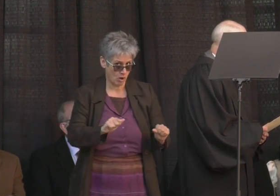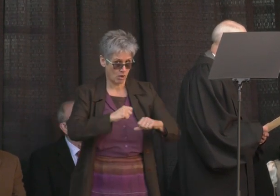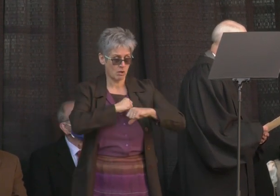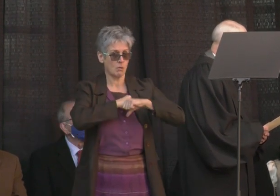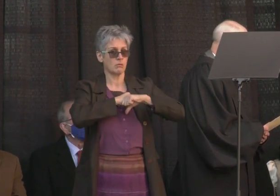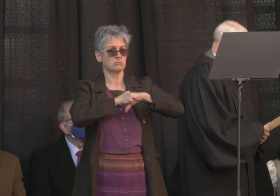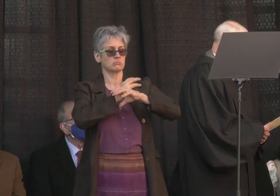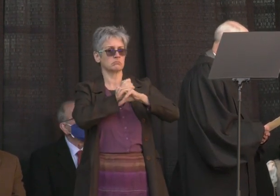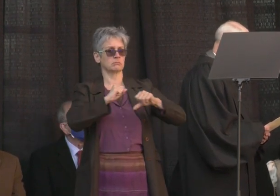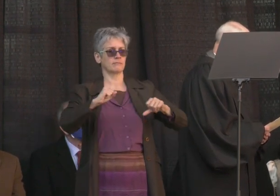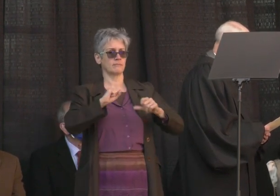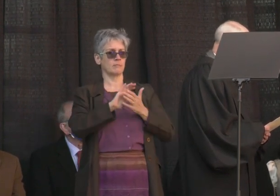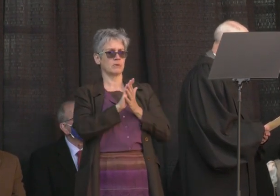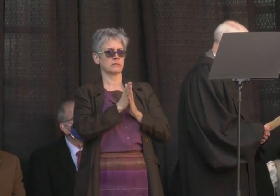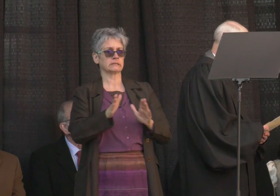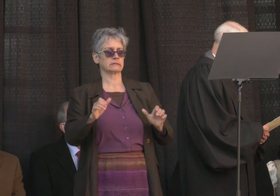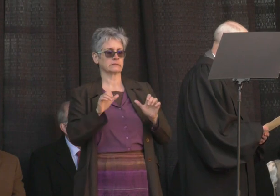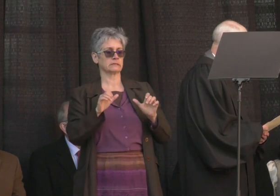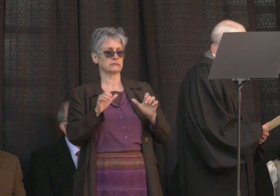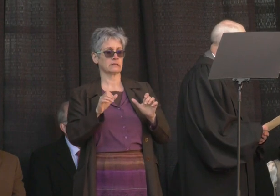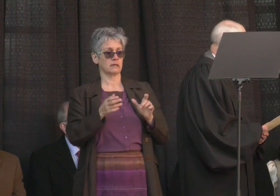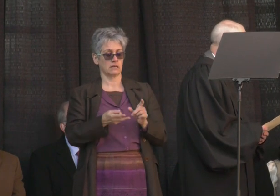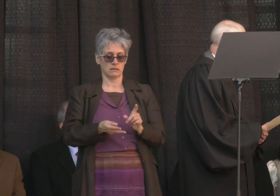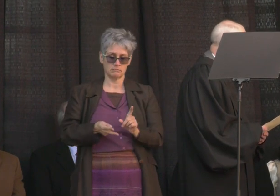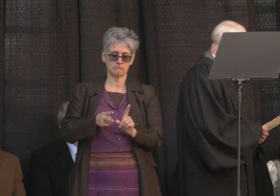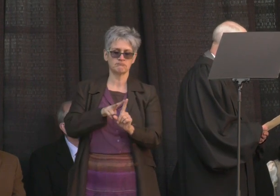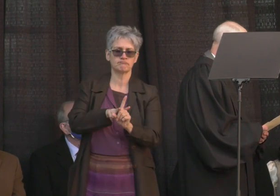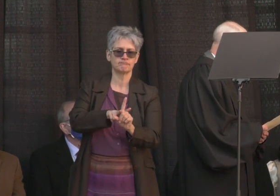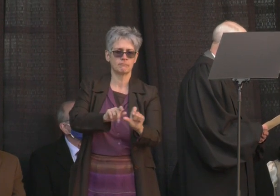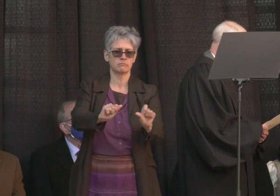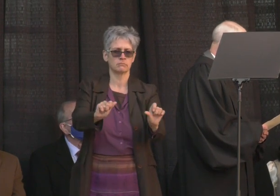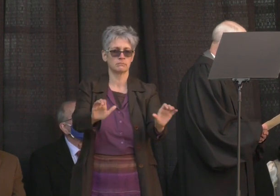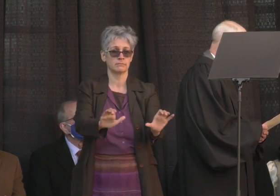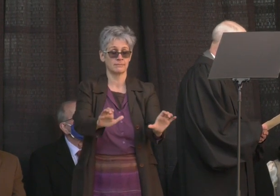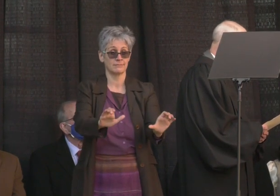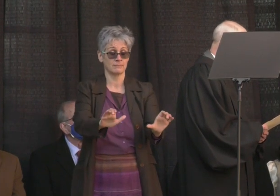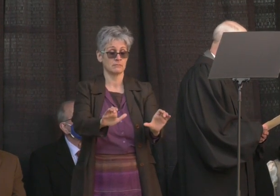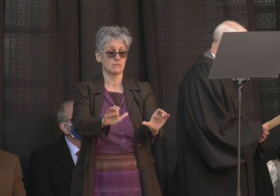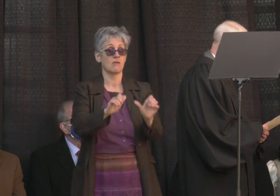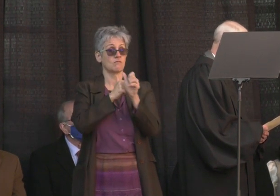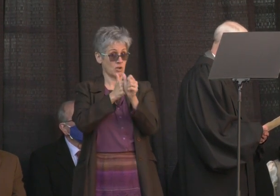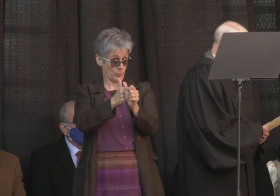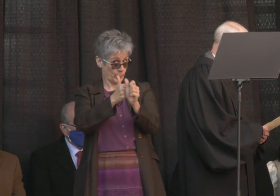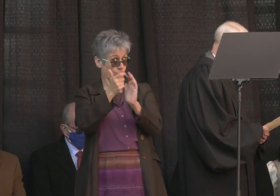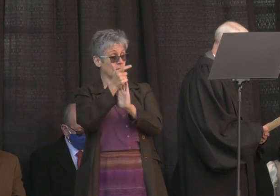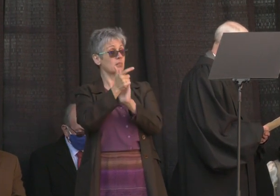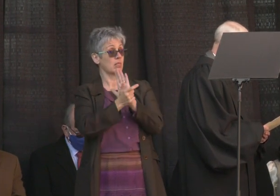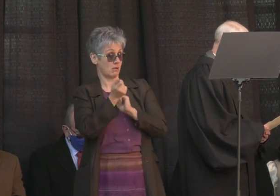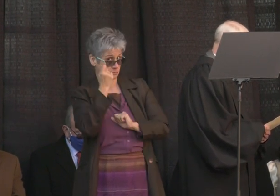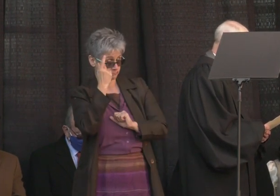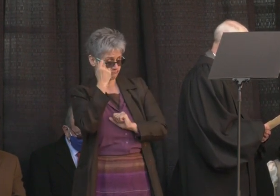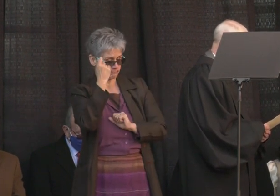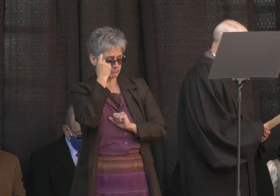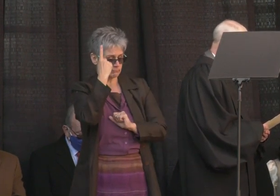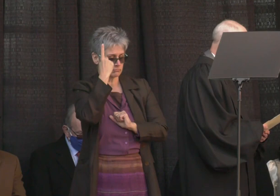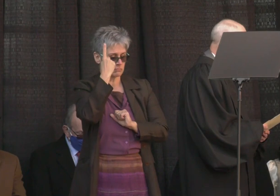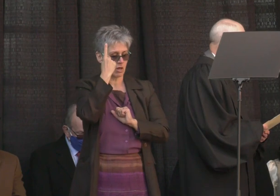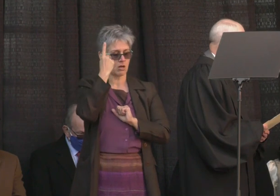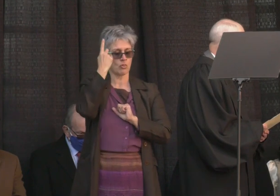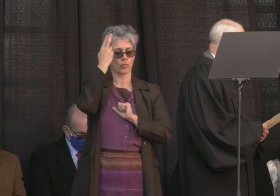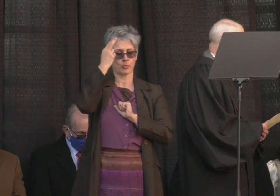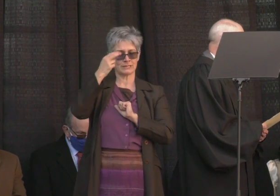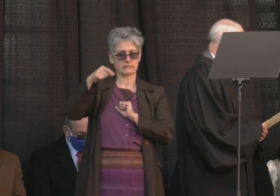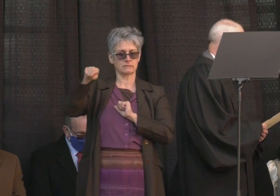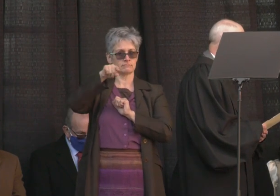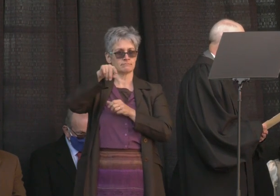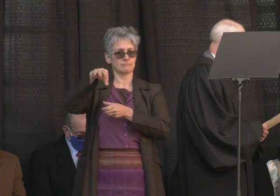To preserve the peace. And carry into effect. And carry into effect. According to the law. According to the law. The purposes for which